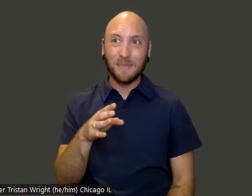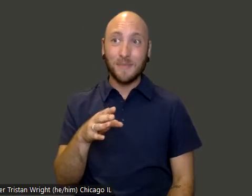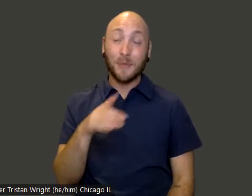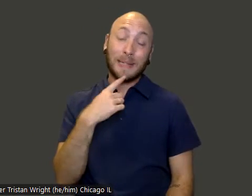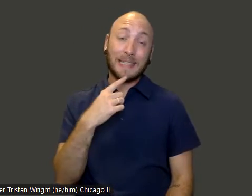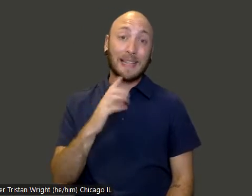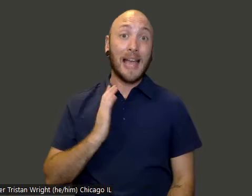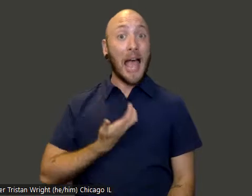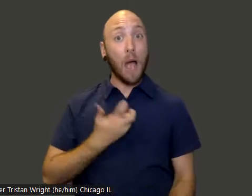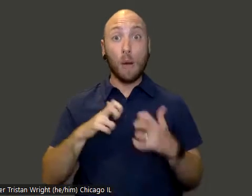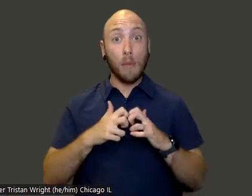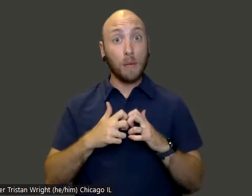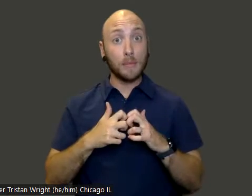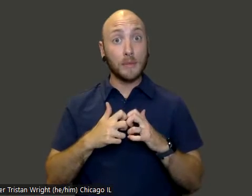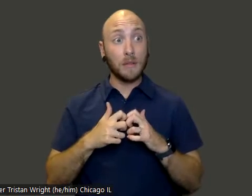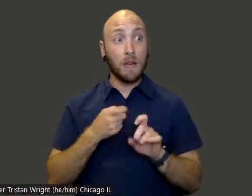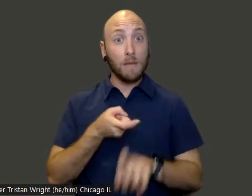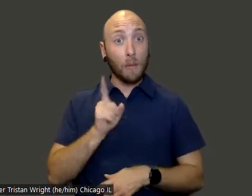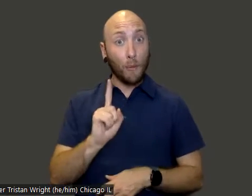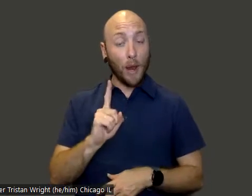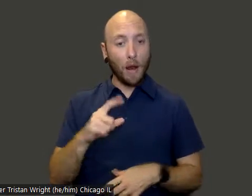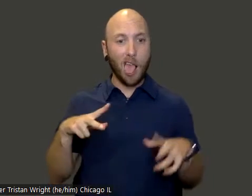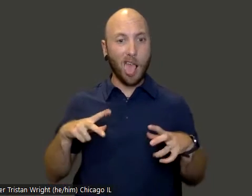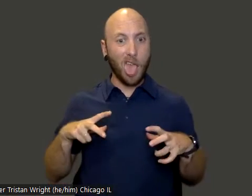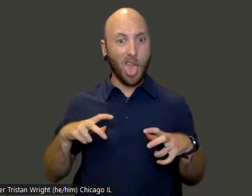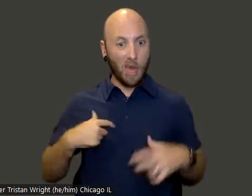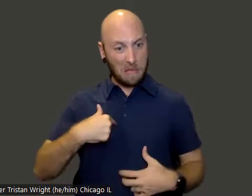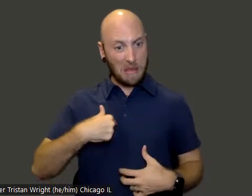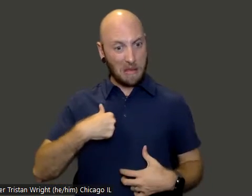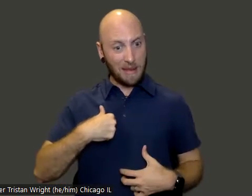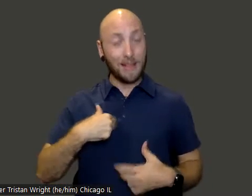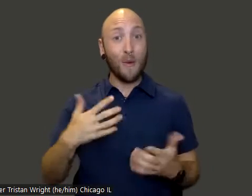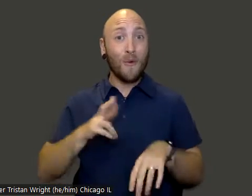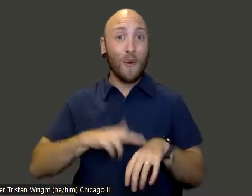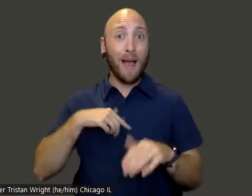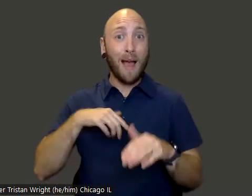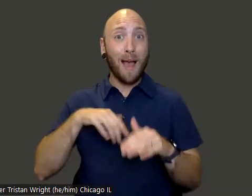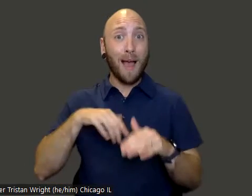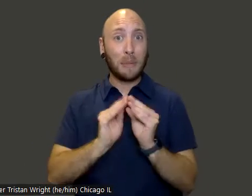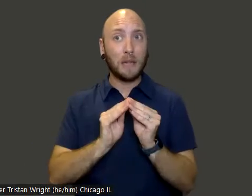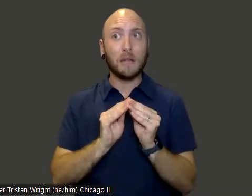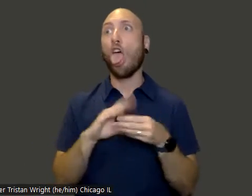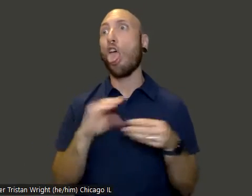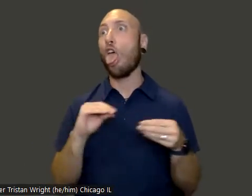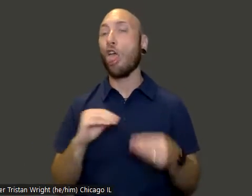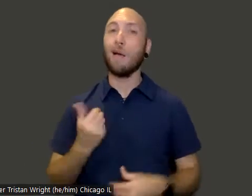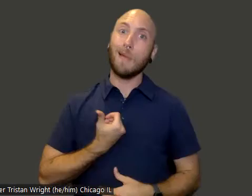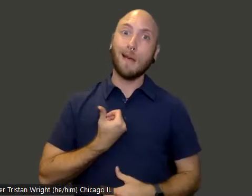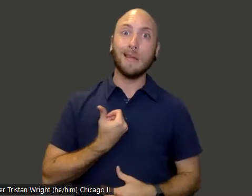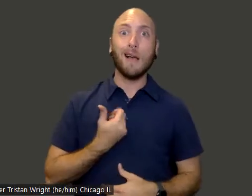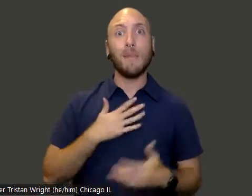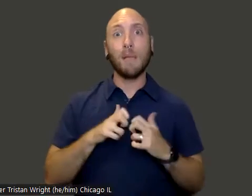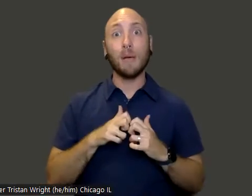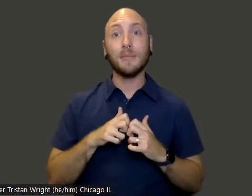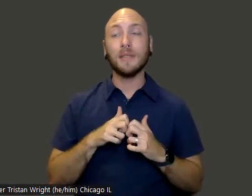all of our problems. And, here I am talking about myself, and my problems. And I'm not even interested in